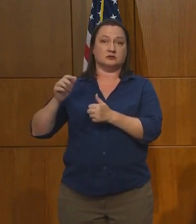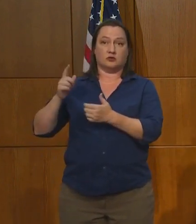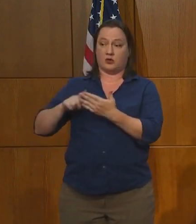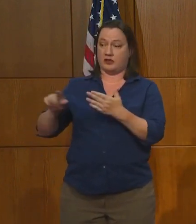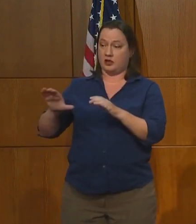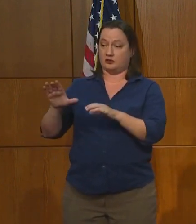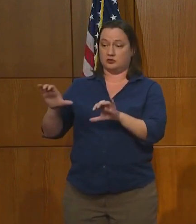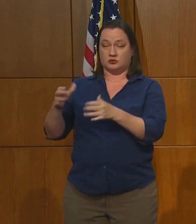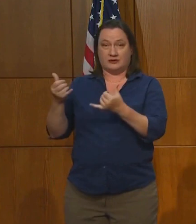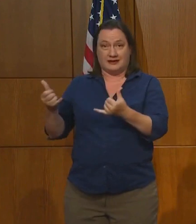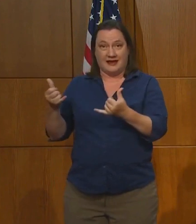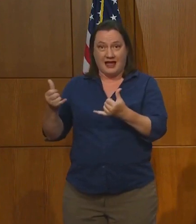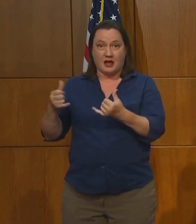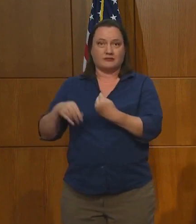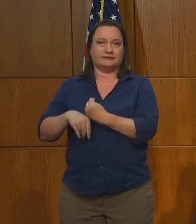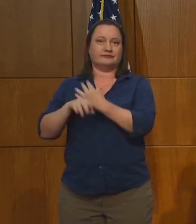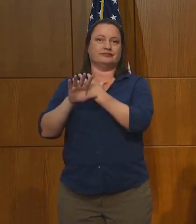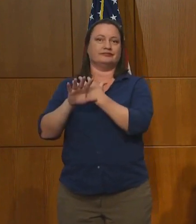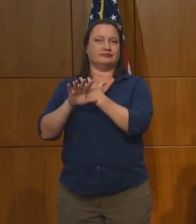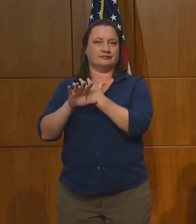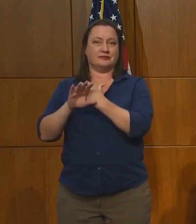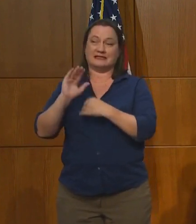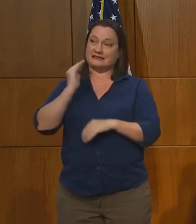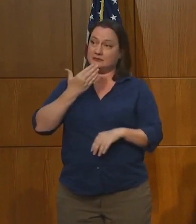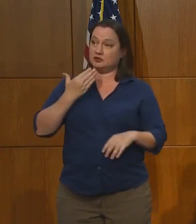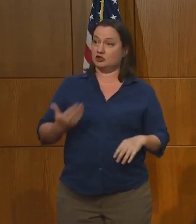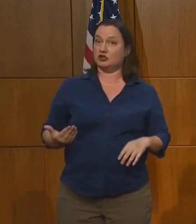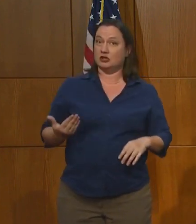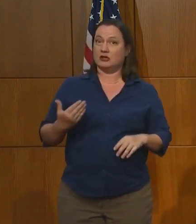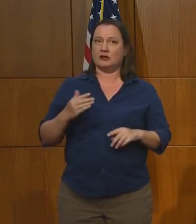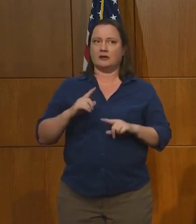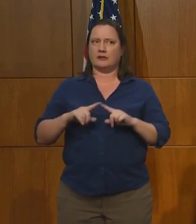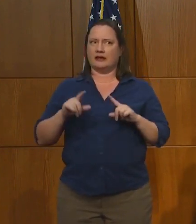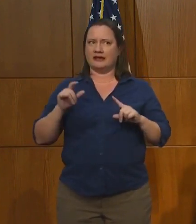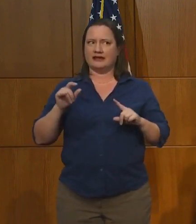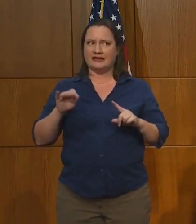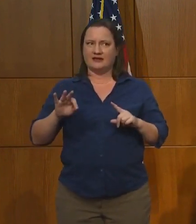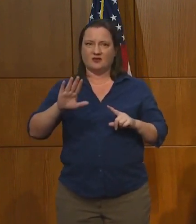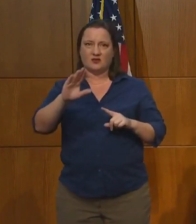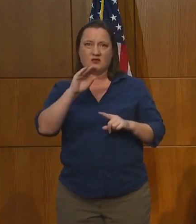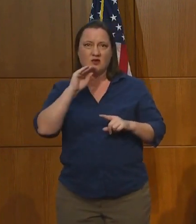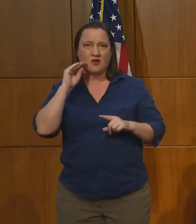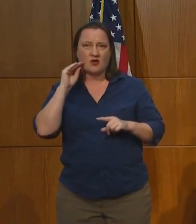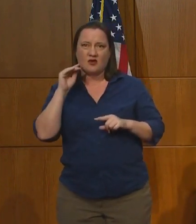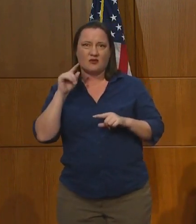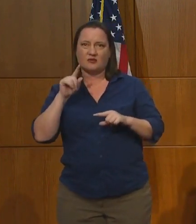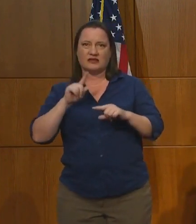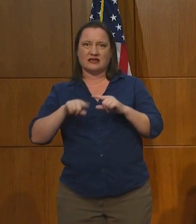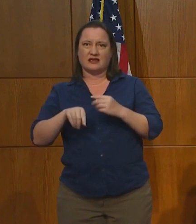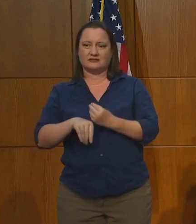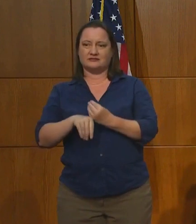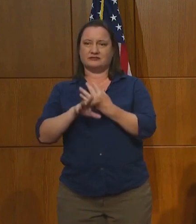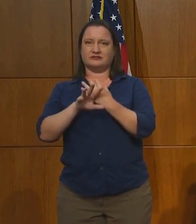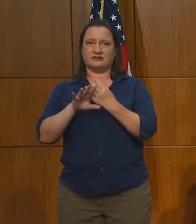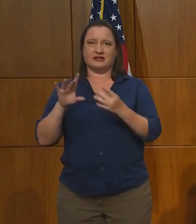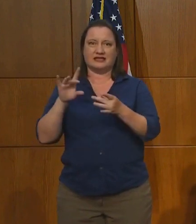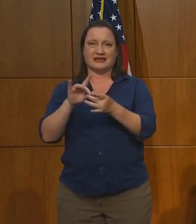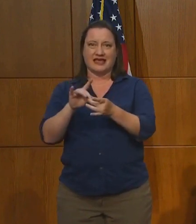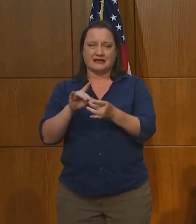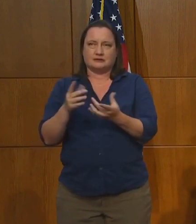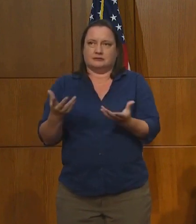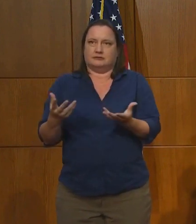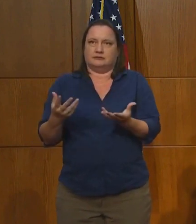is through telehealth now, which that sounds good, but if you don't have access to the internet, that's a real challenge.